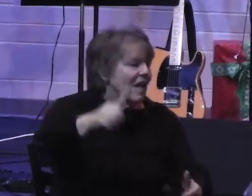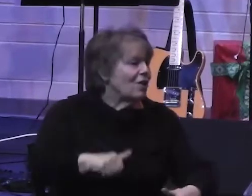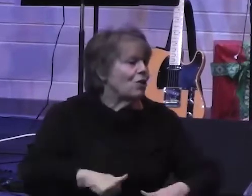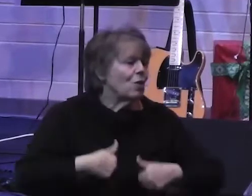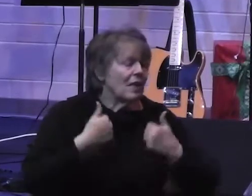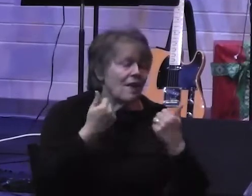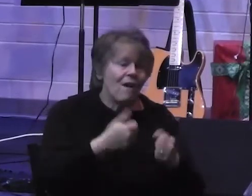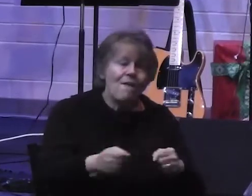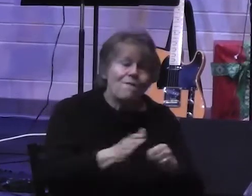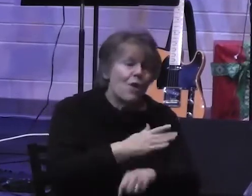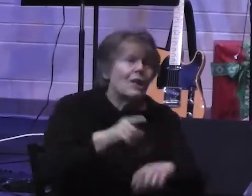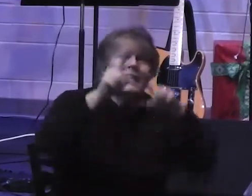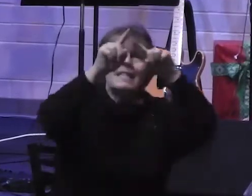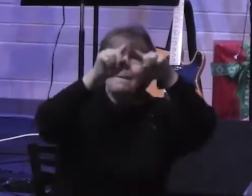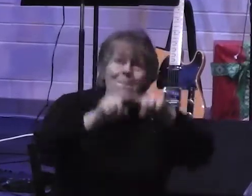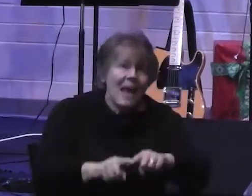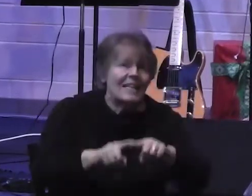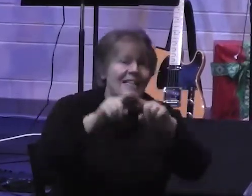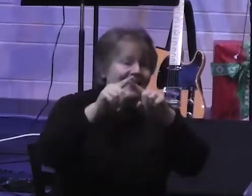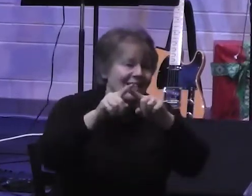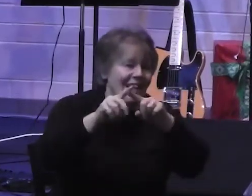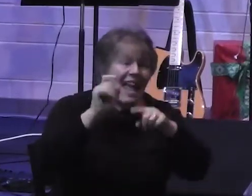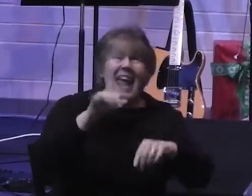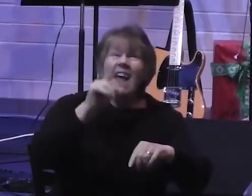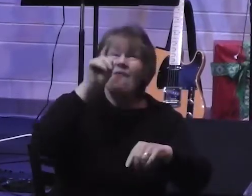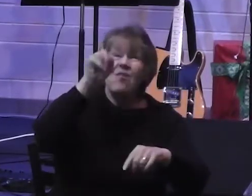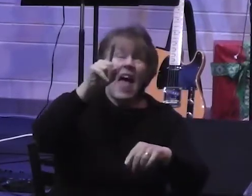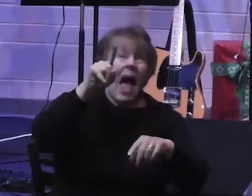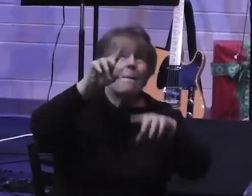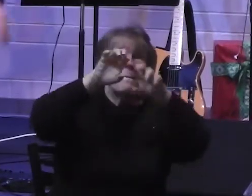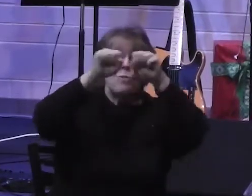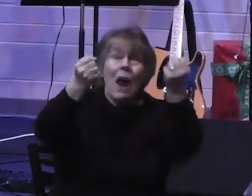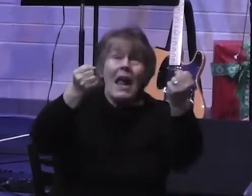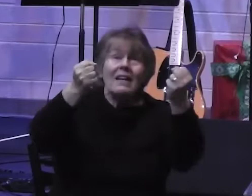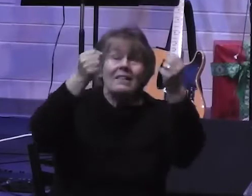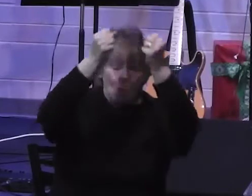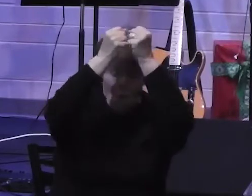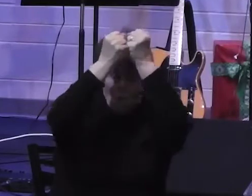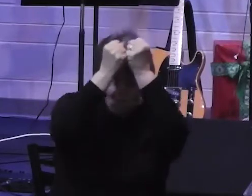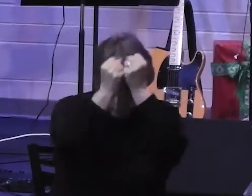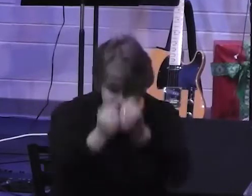dependent life? If this hook breaks, I'm falling and they're all just hitting the floor.